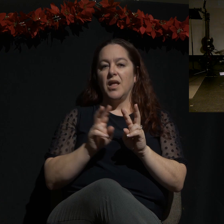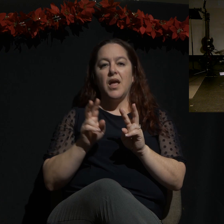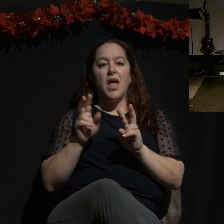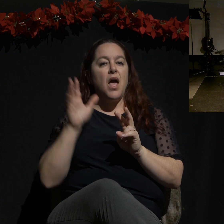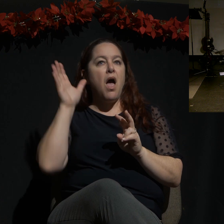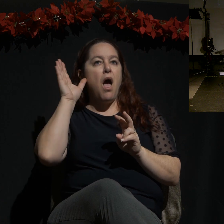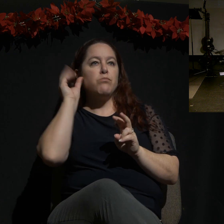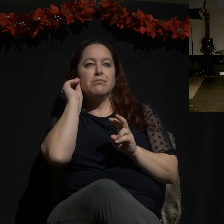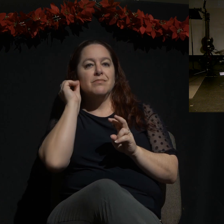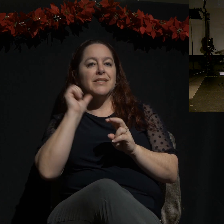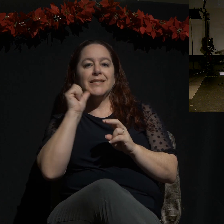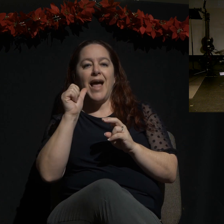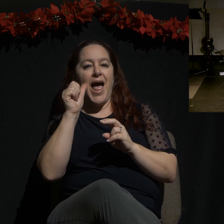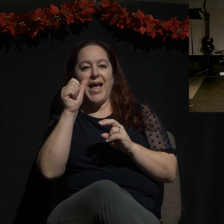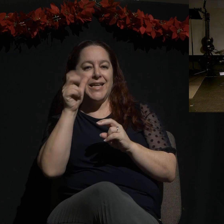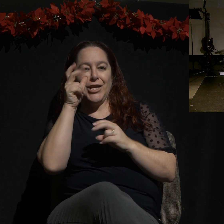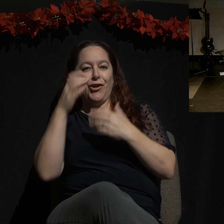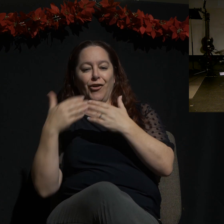anything else that I say.